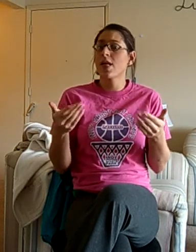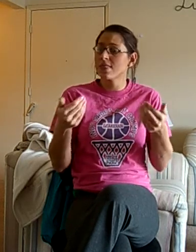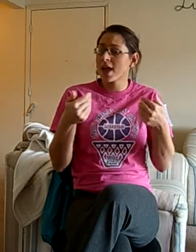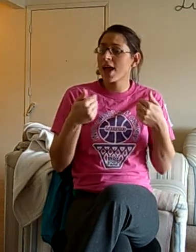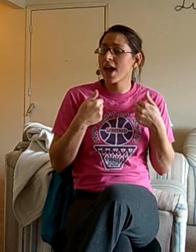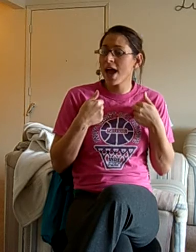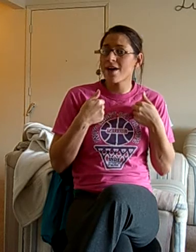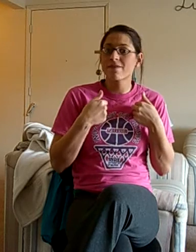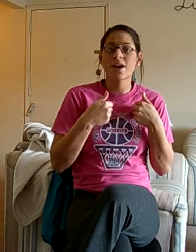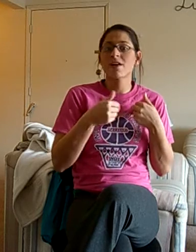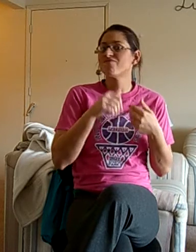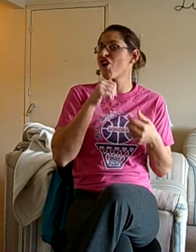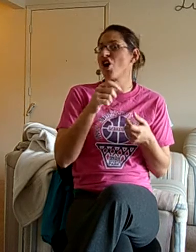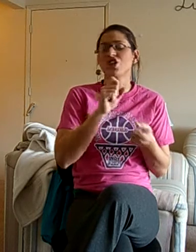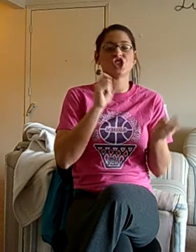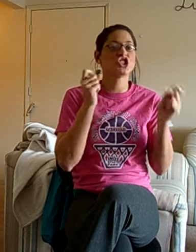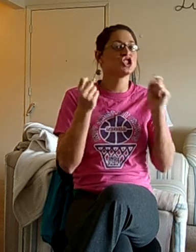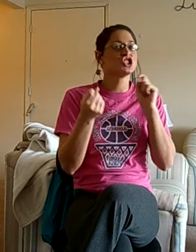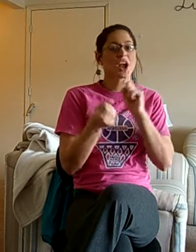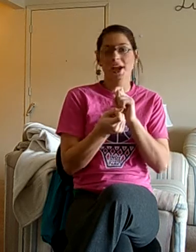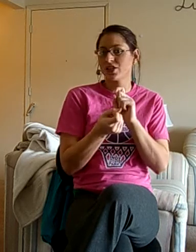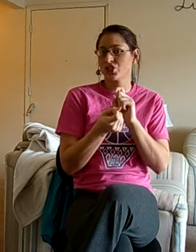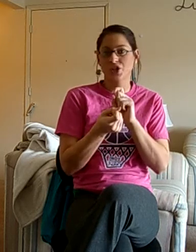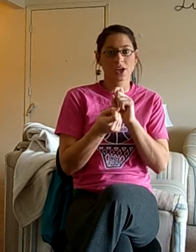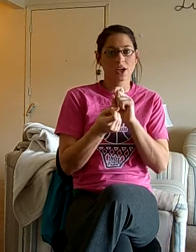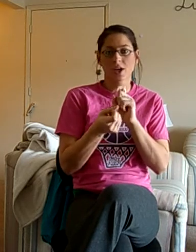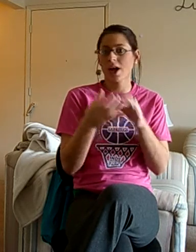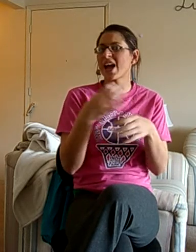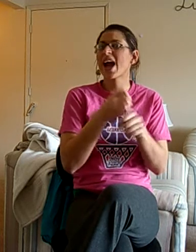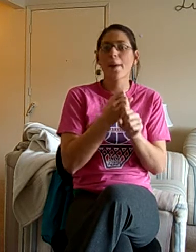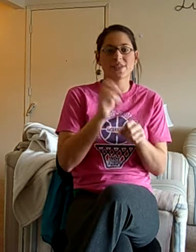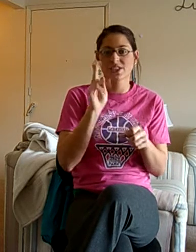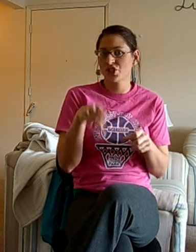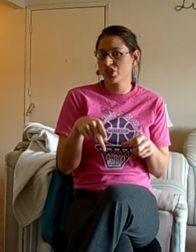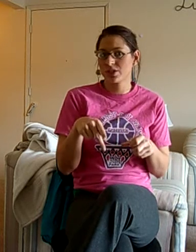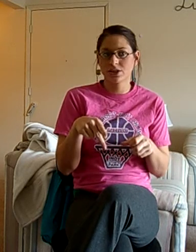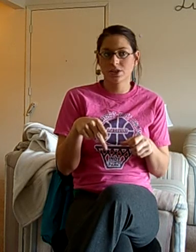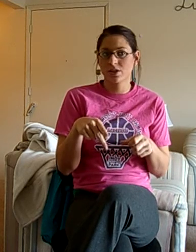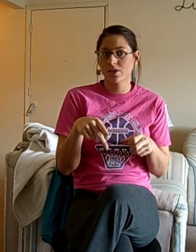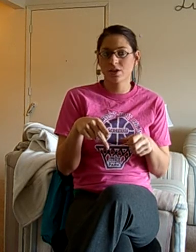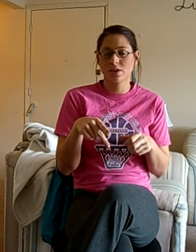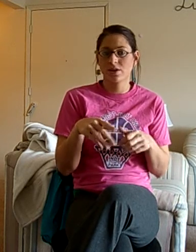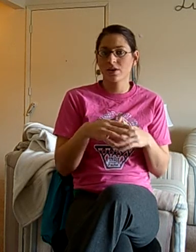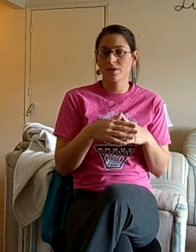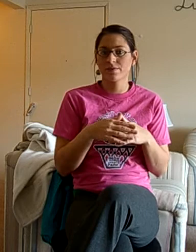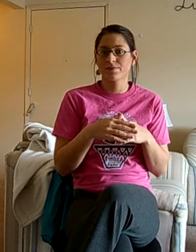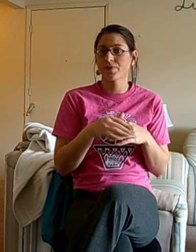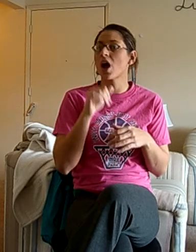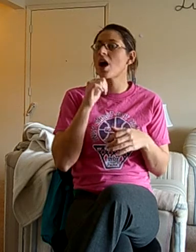unchanging compositions, so they'll have uniform and consistent, unchanging physical properties.